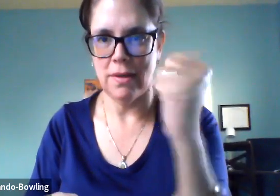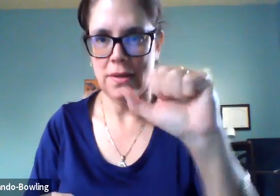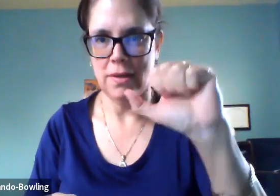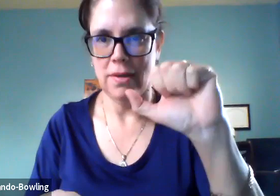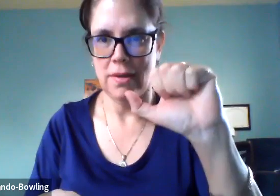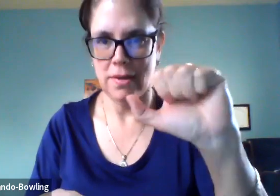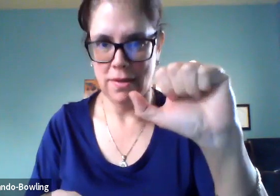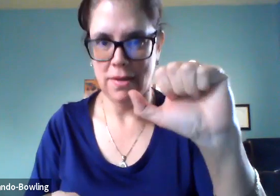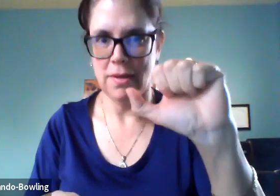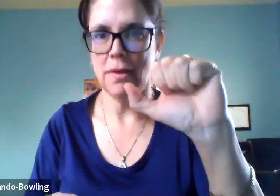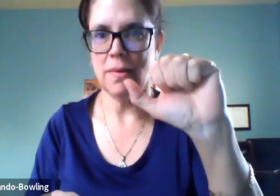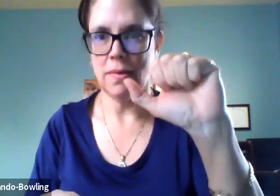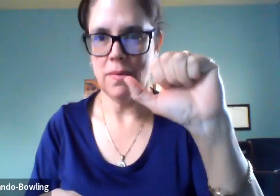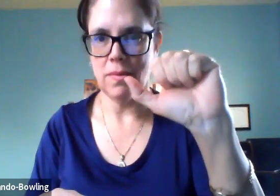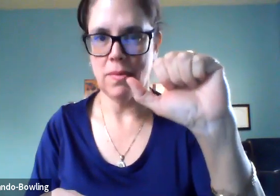Carla. And all your letters go out.